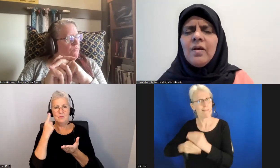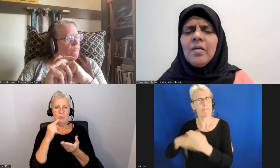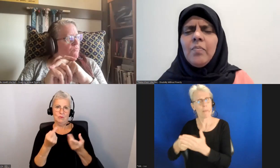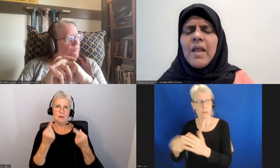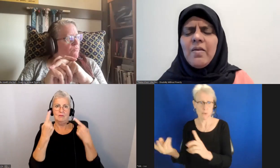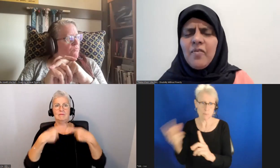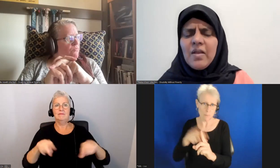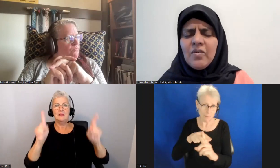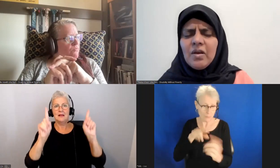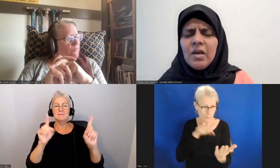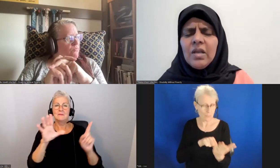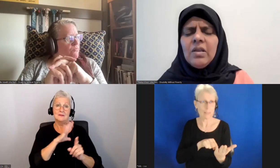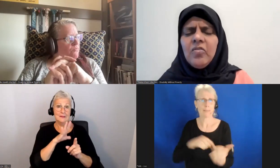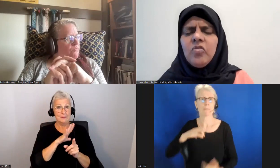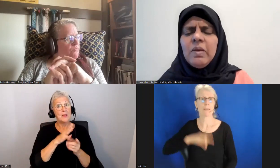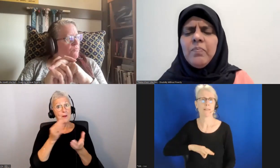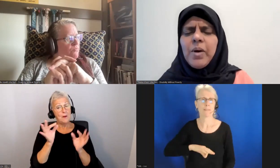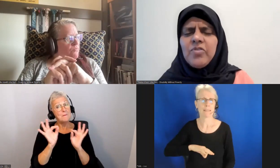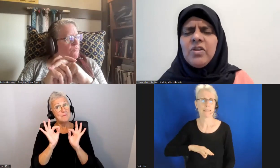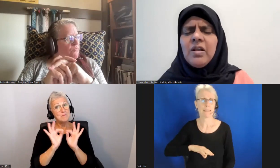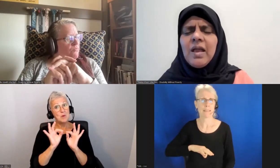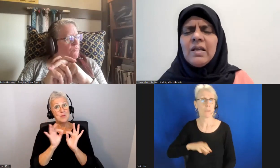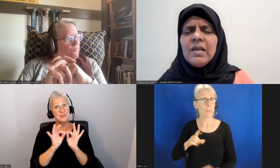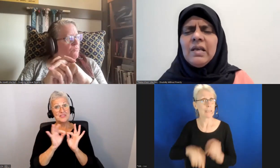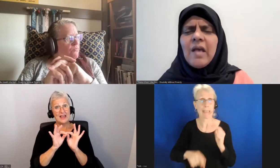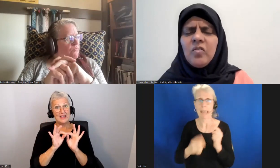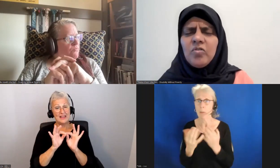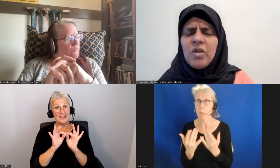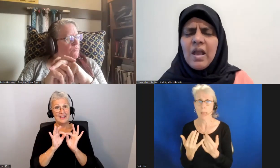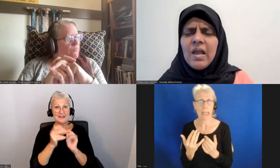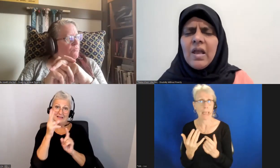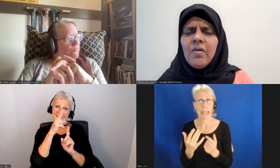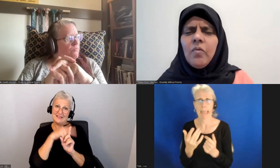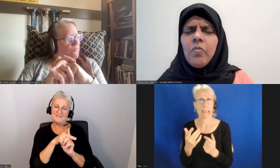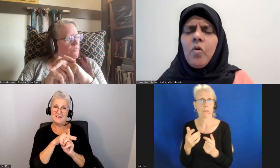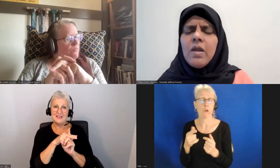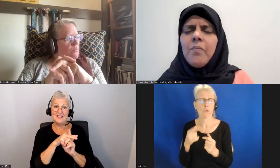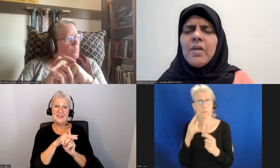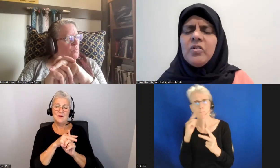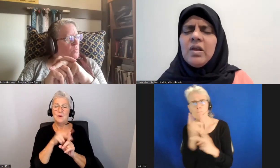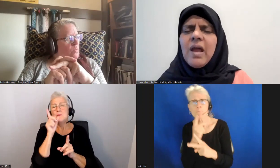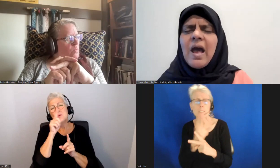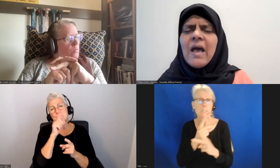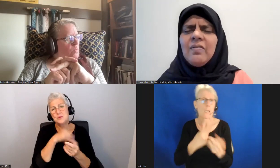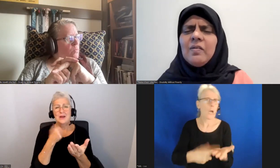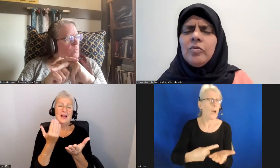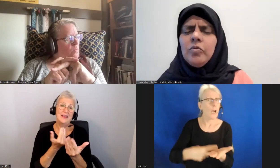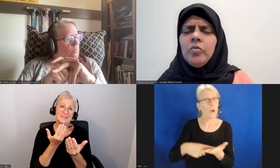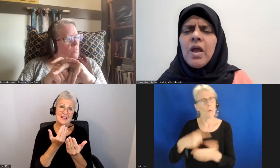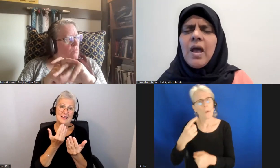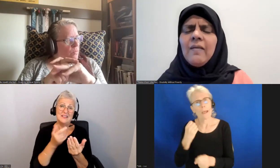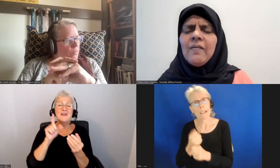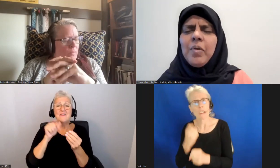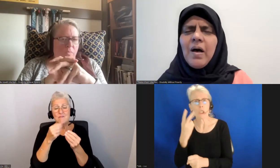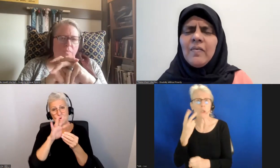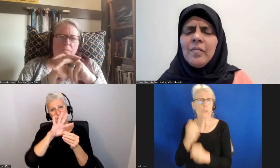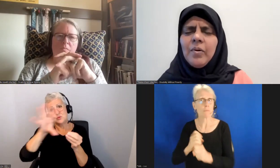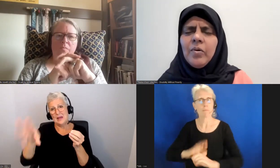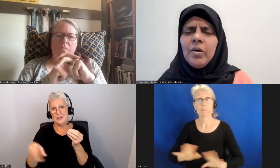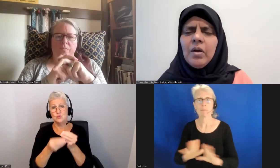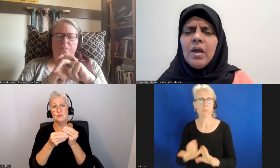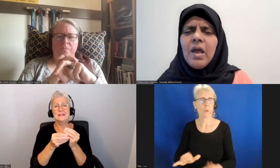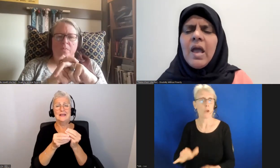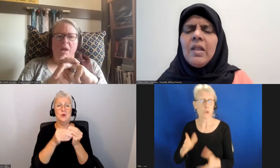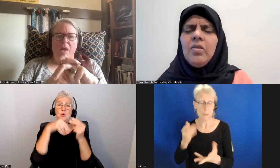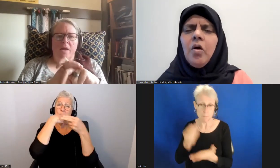this benefit. It needs to be budgeted like yesterday. We want it budgeted as soon as